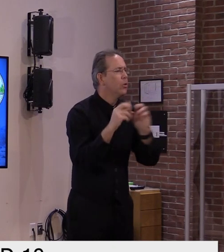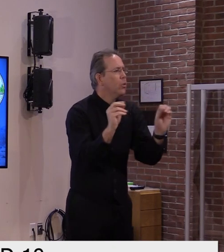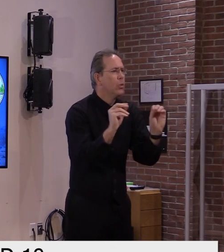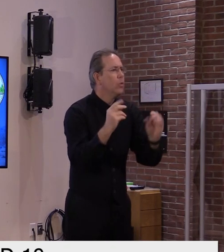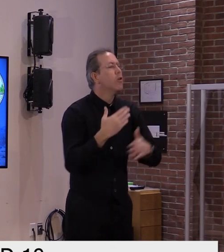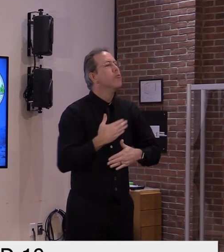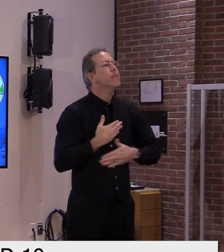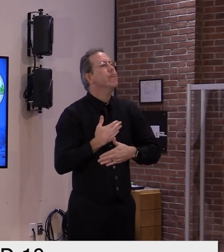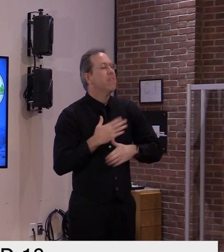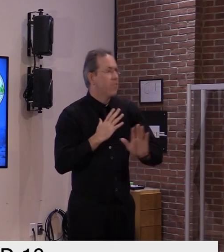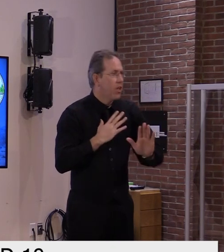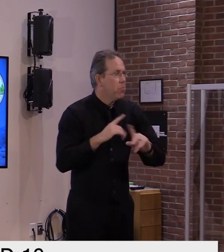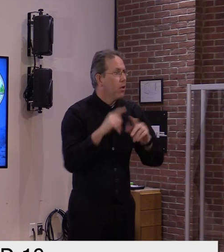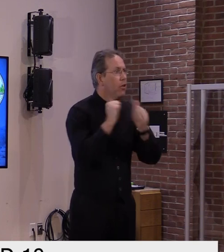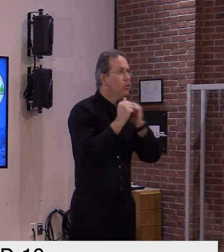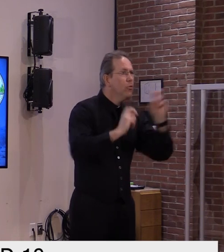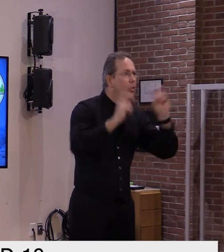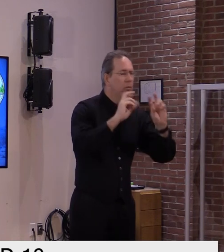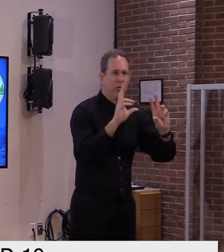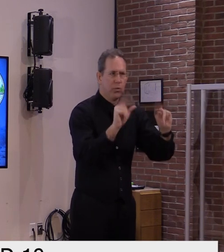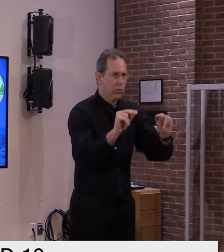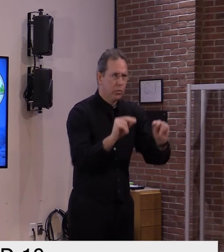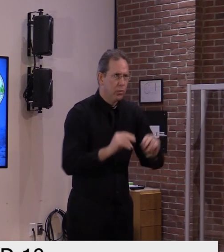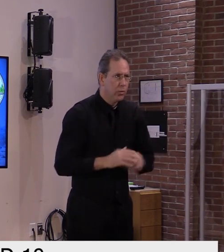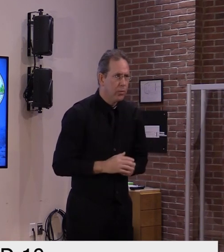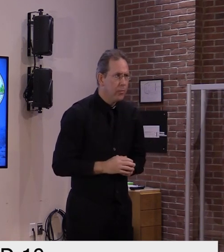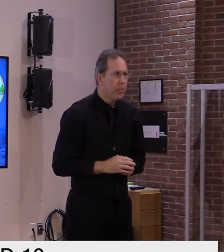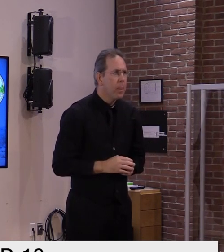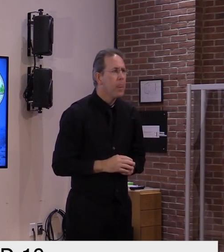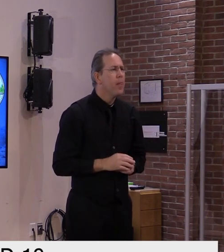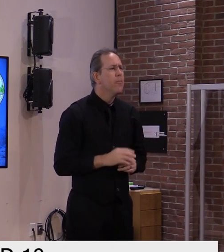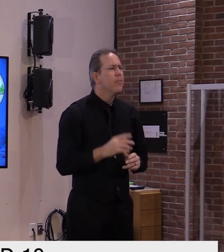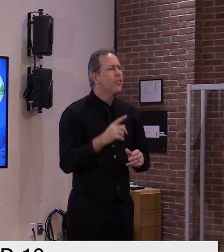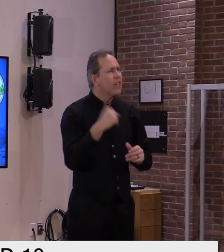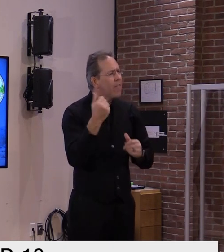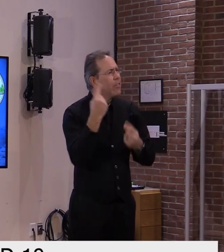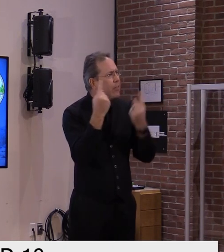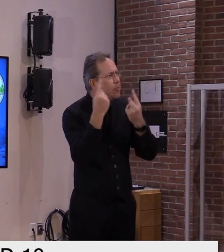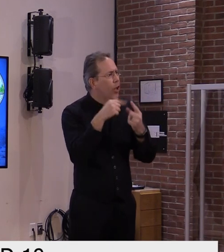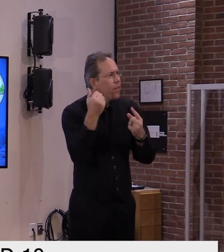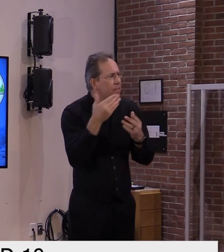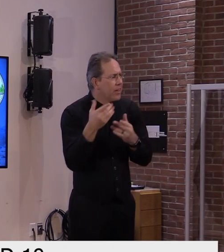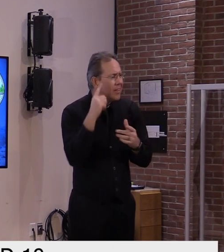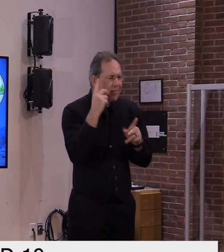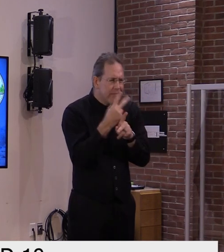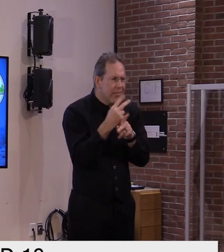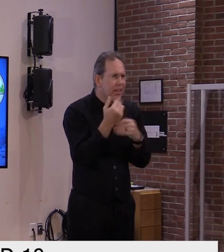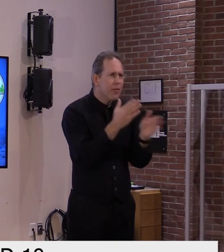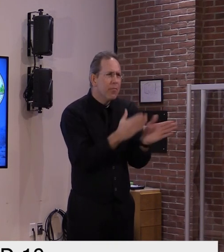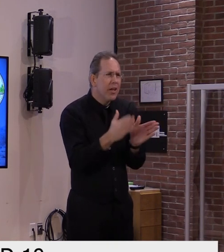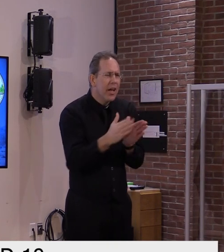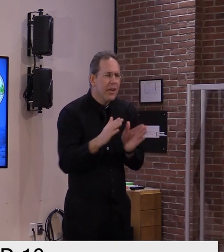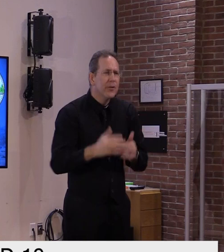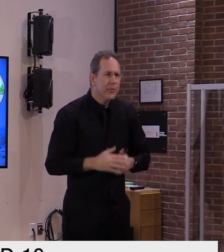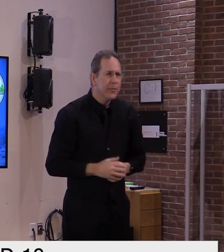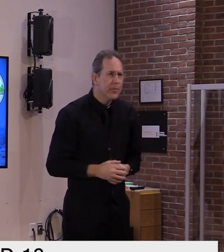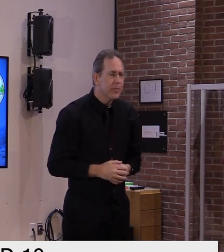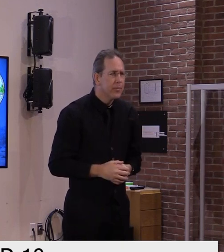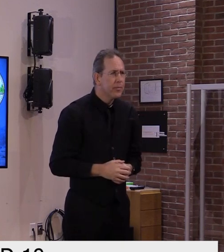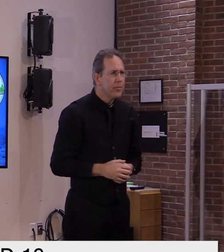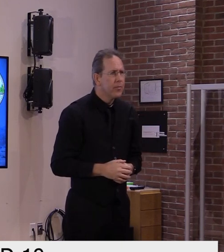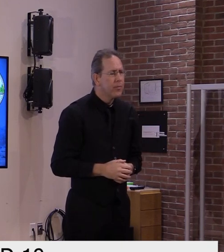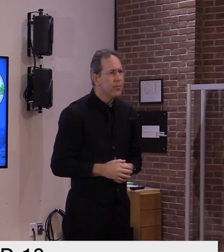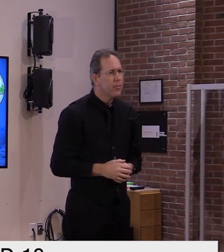another hurdle for folks to think about when they're planning, you know, whatever their, I don't want to call it an event because it makes me a little